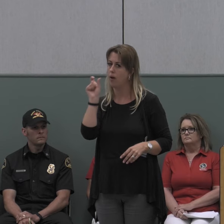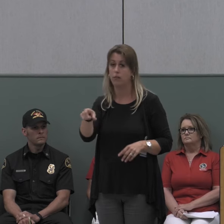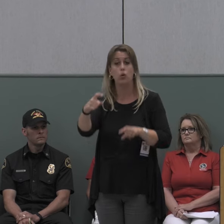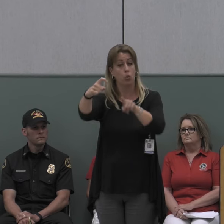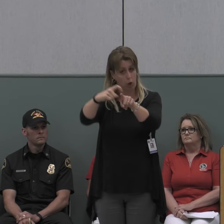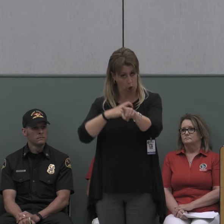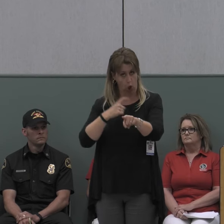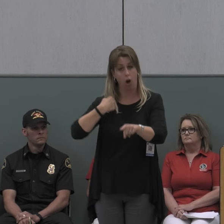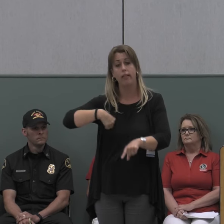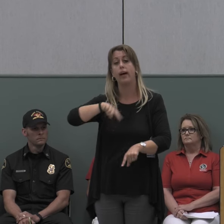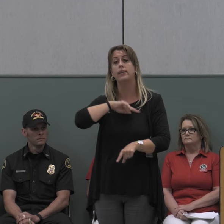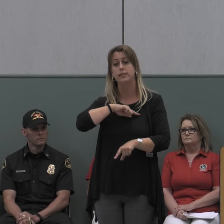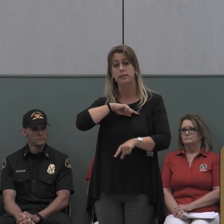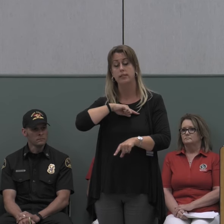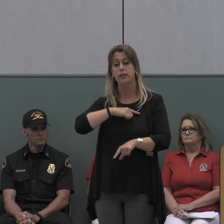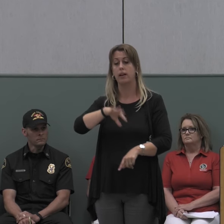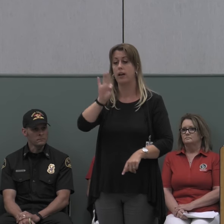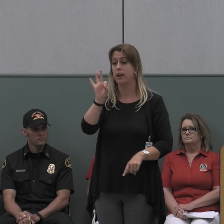us,